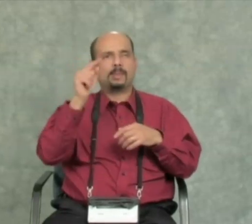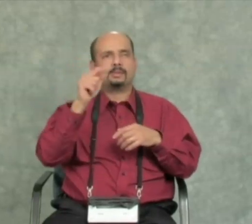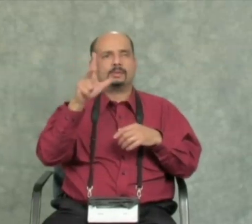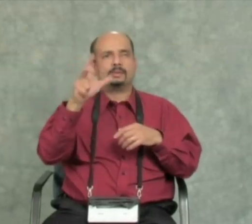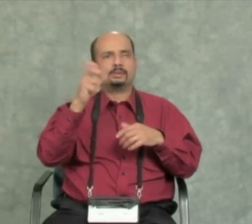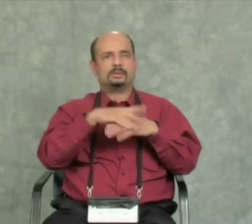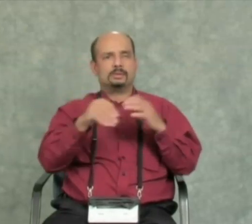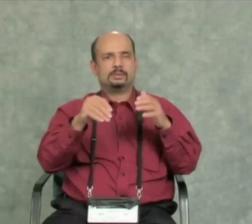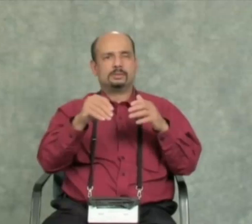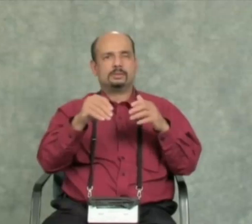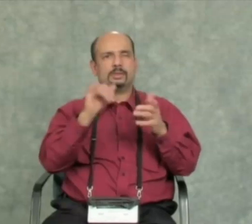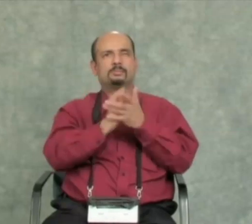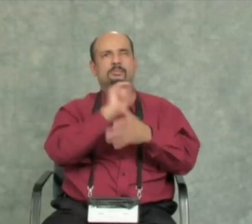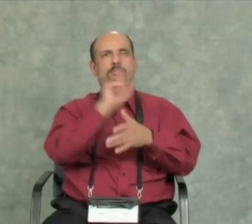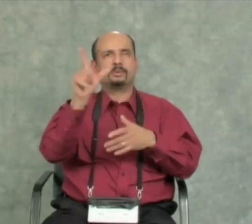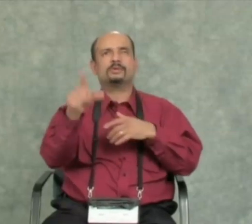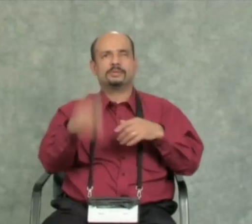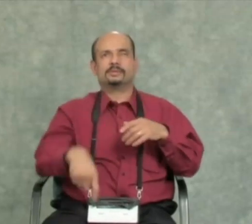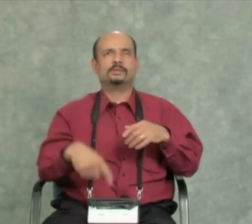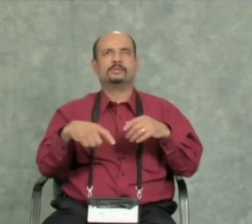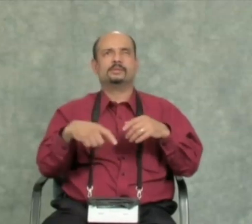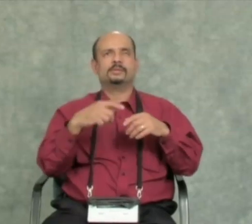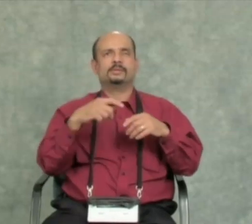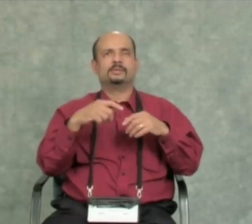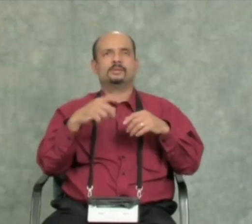I think that if you're gonna buy an iPhone for like $30,